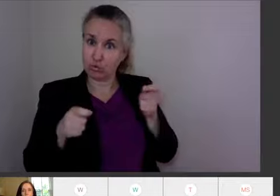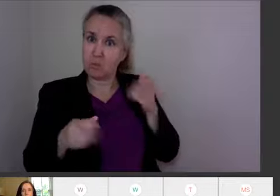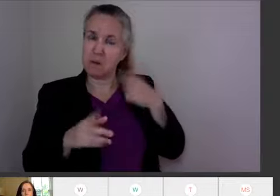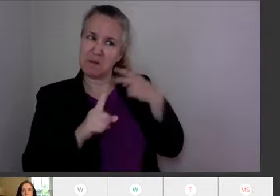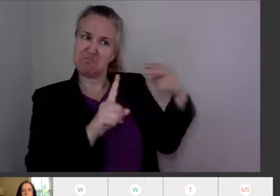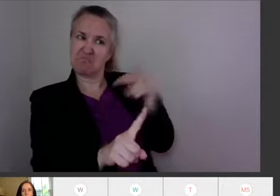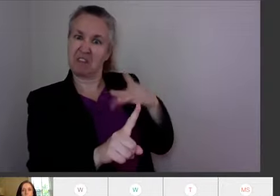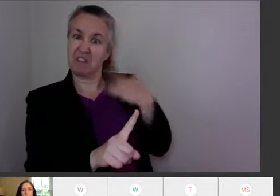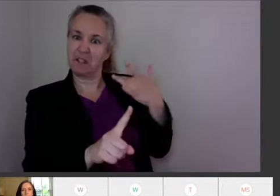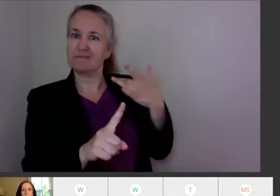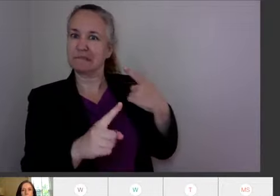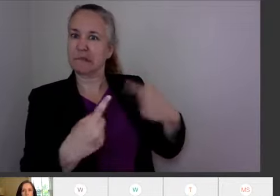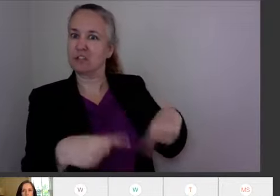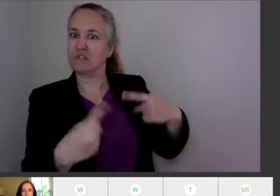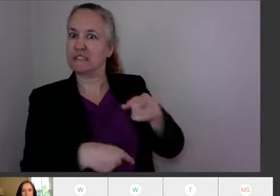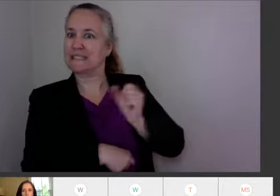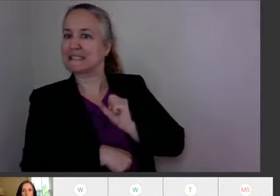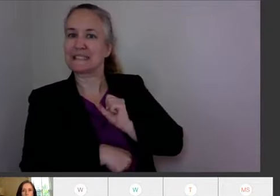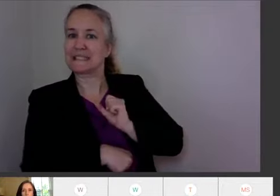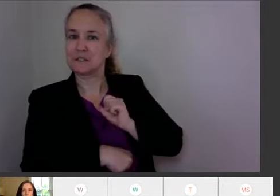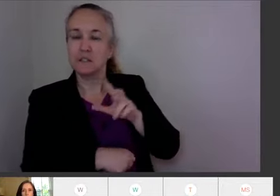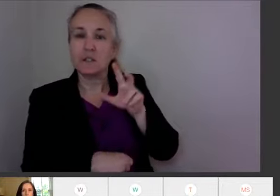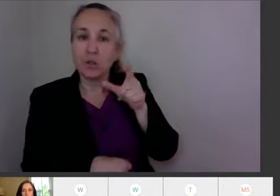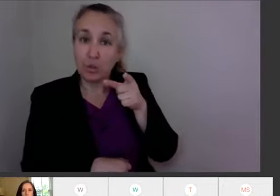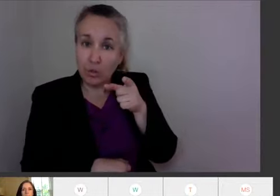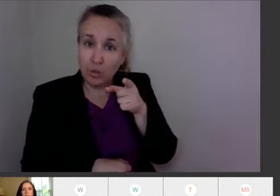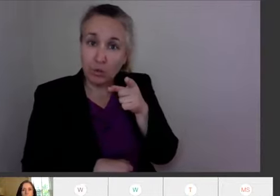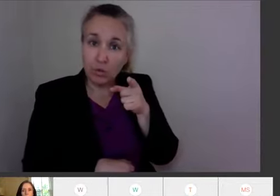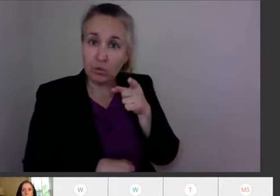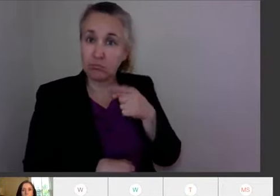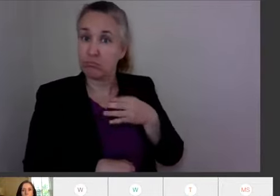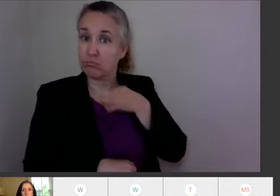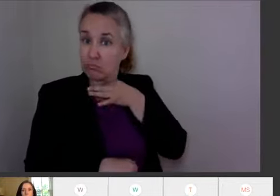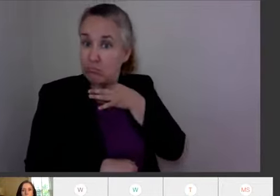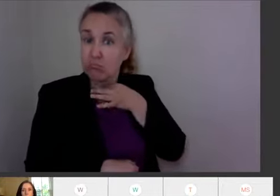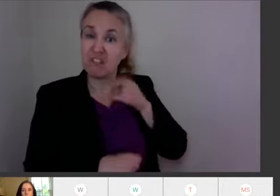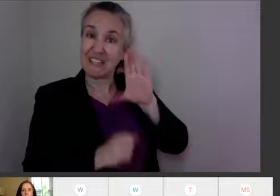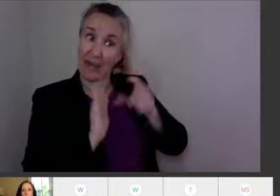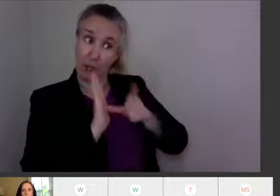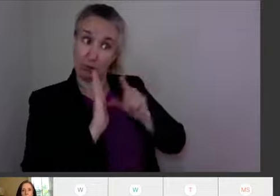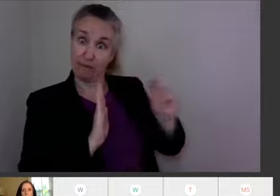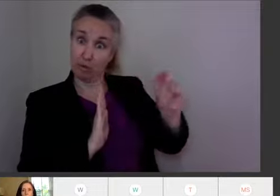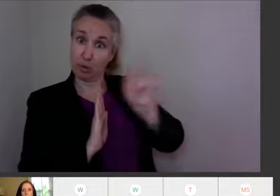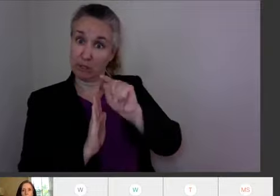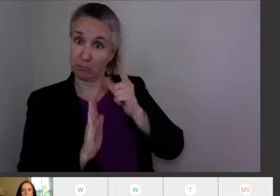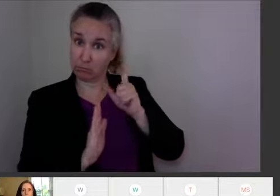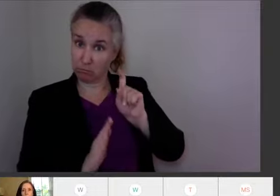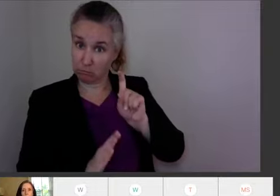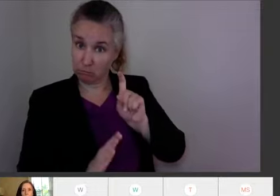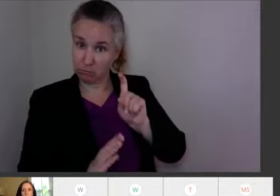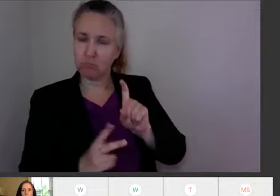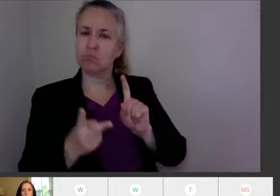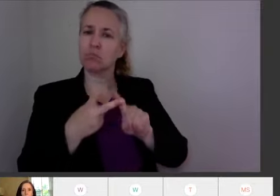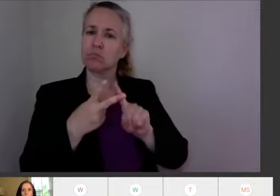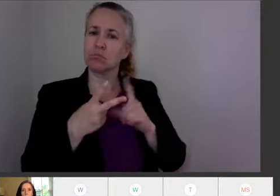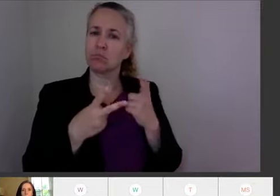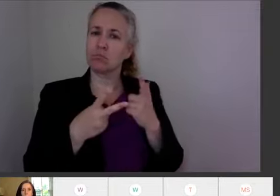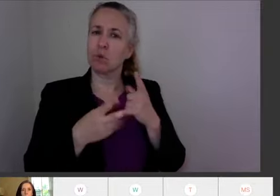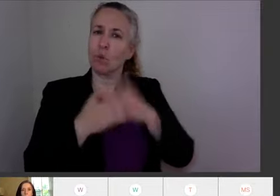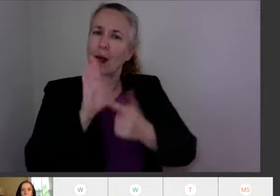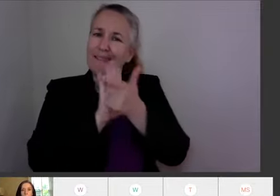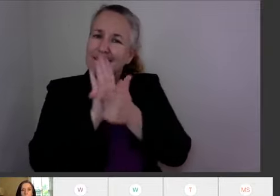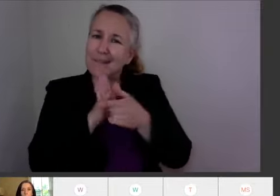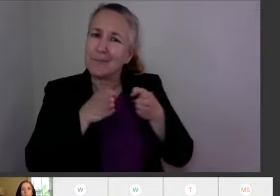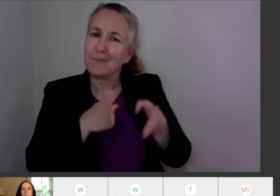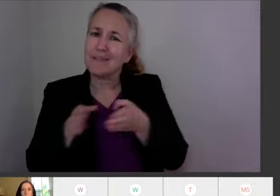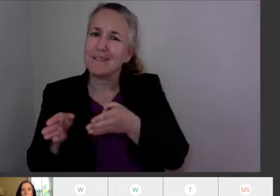as controversial? And, you know, is the county reviewing those? And what are the lawful methods